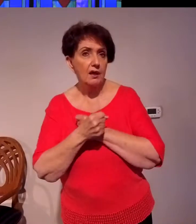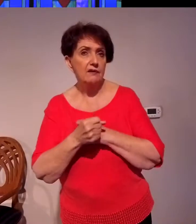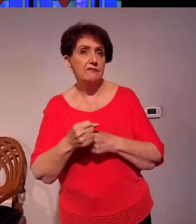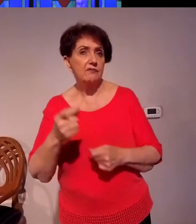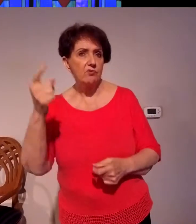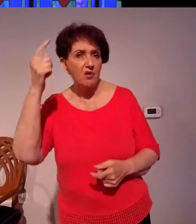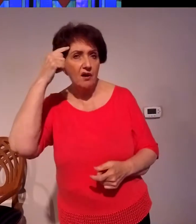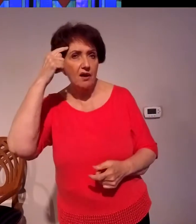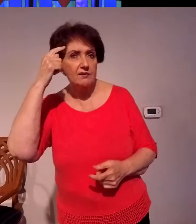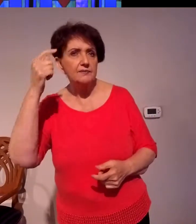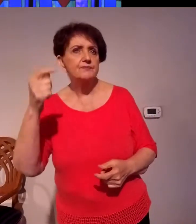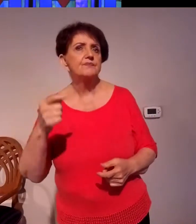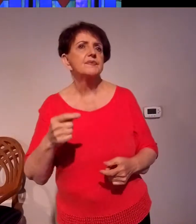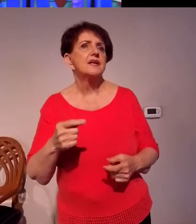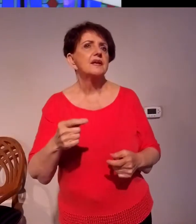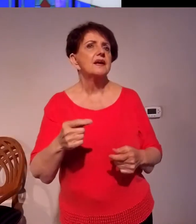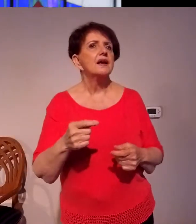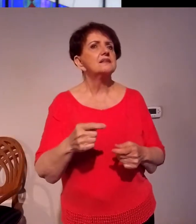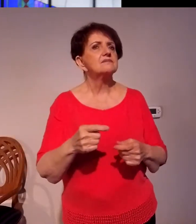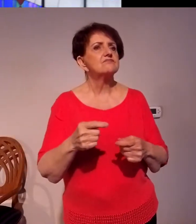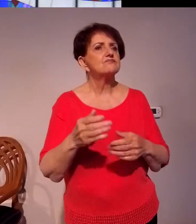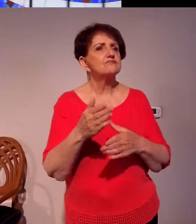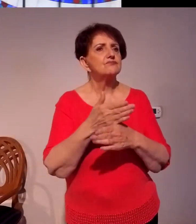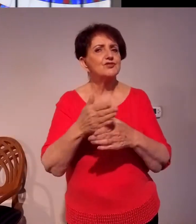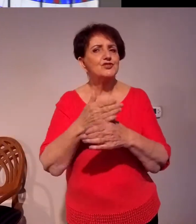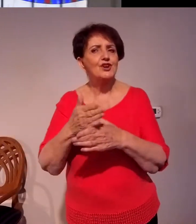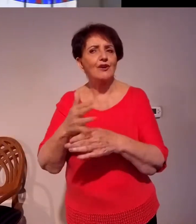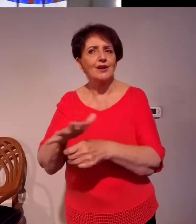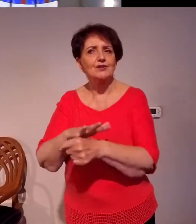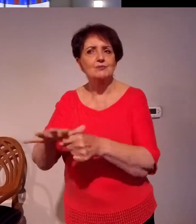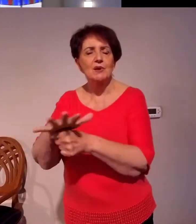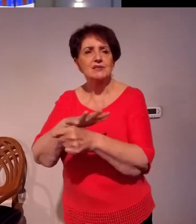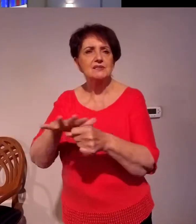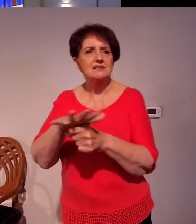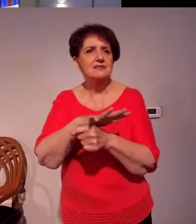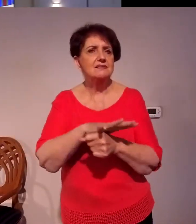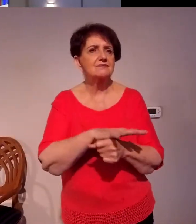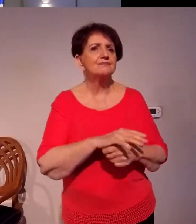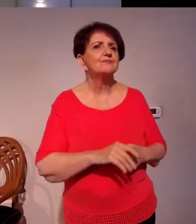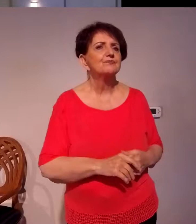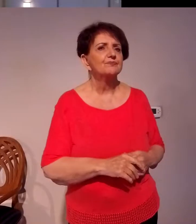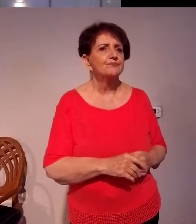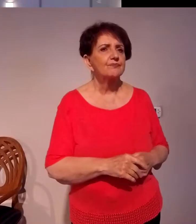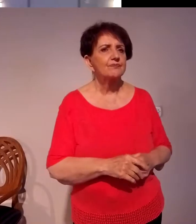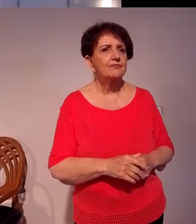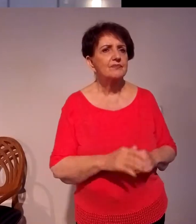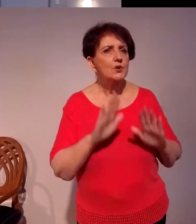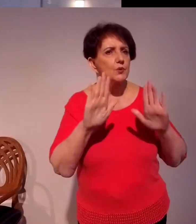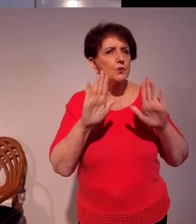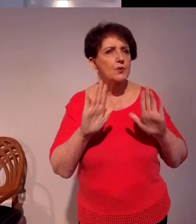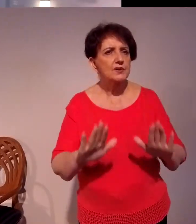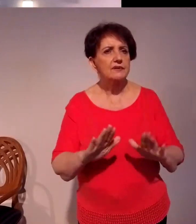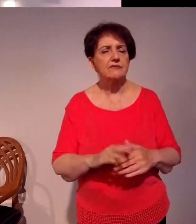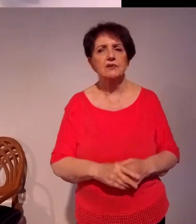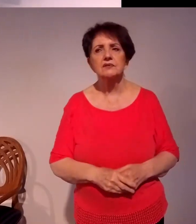and openness. Beautiful. Thank you so much. Wonderful. All right. So what we're going to invite you to do now